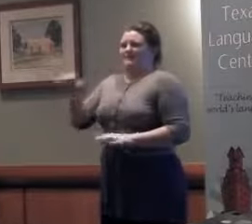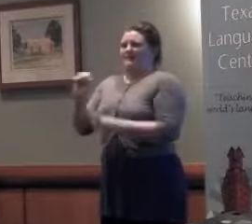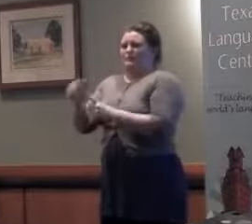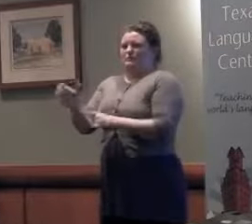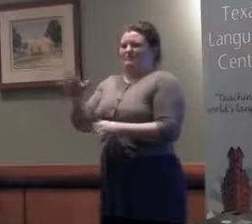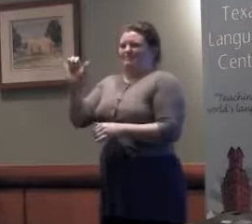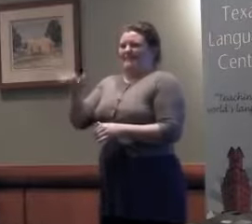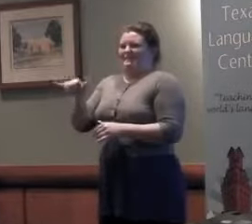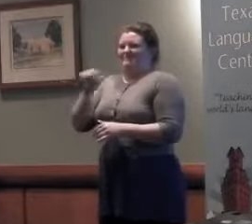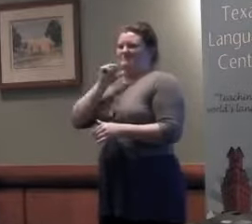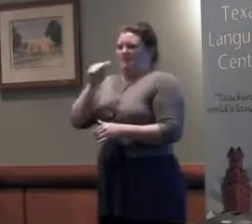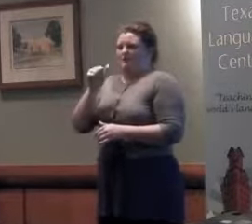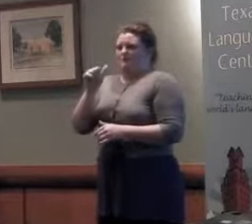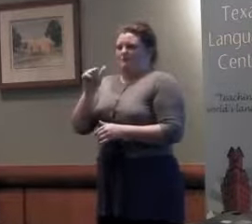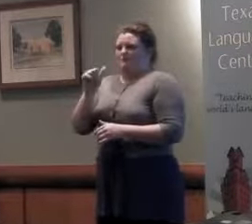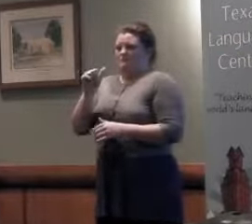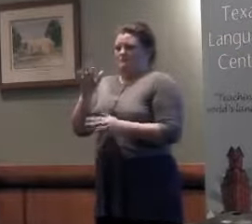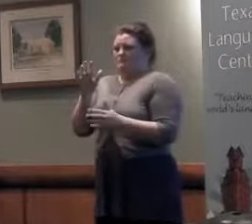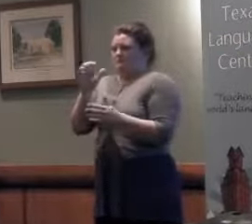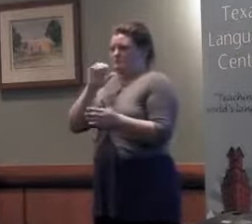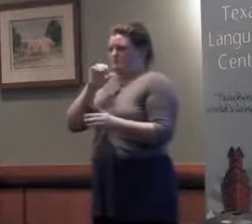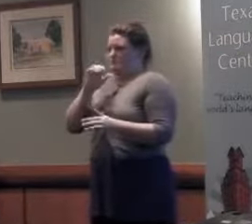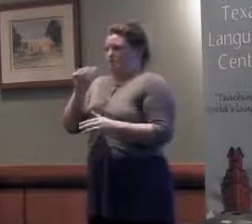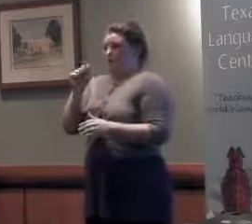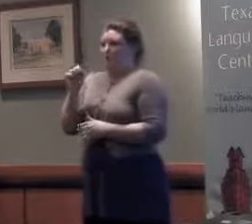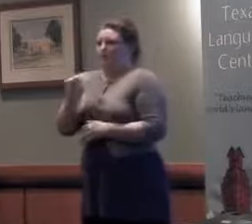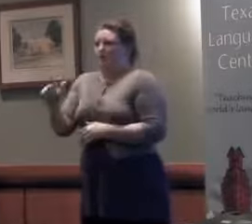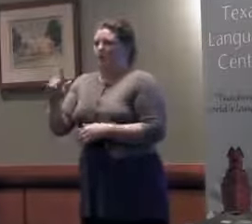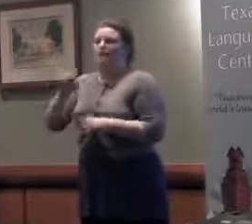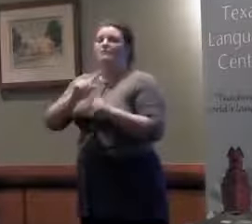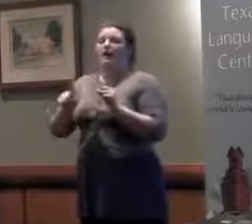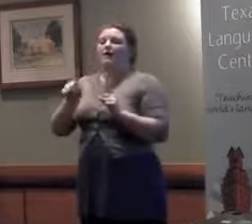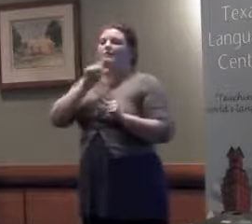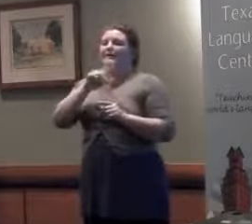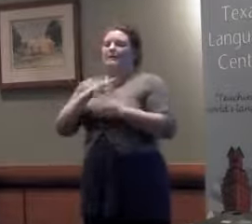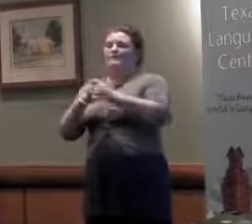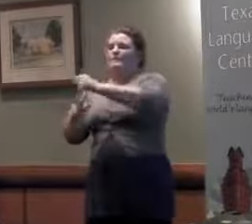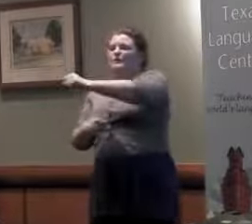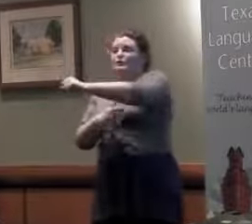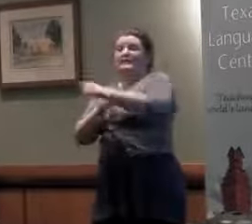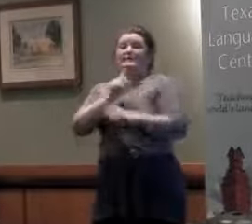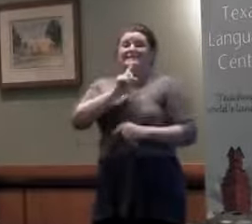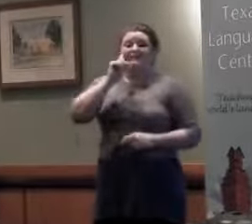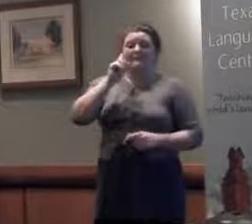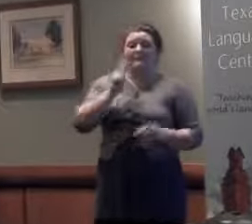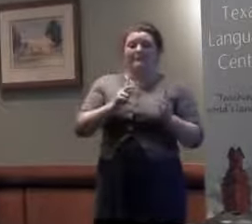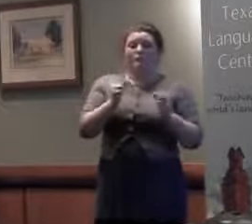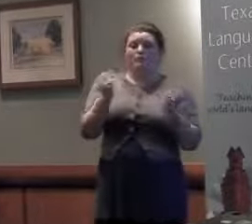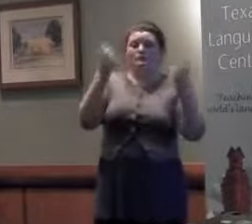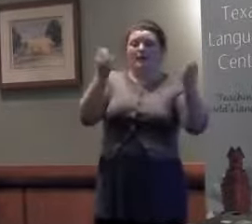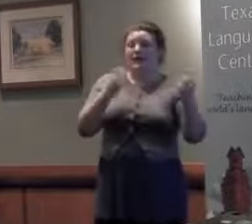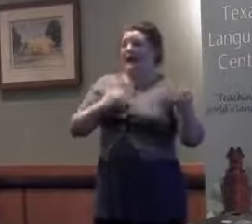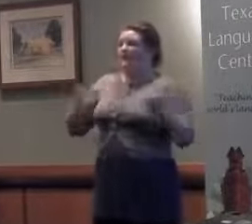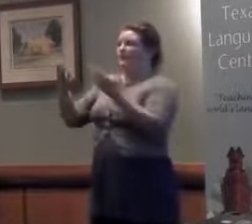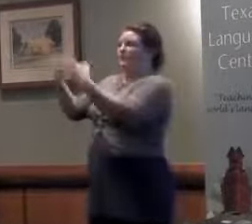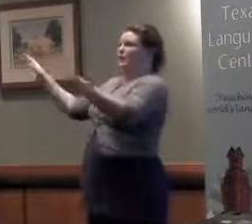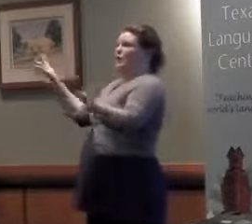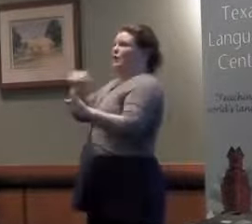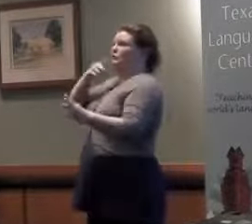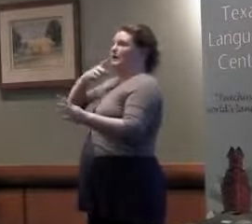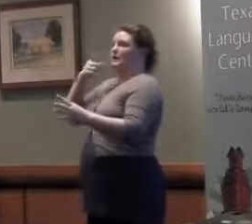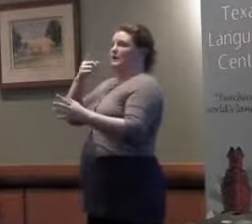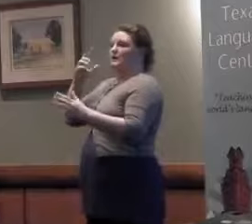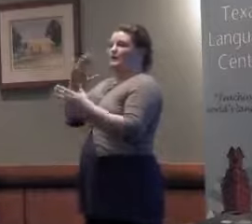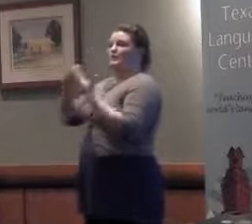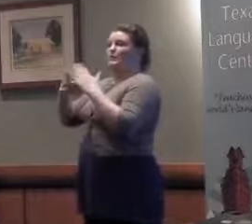at all. It's that these are kind of a bridge between deaf people who sign and the larger hearing community